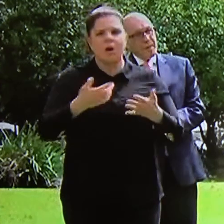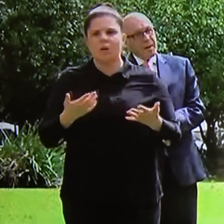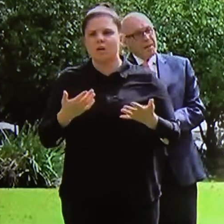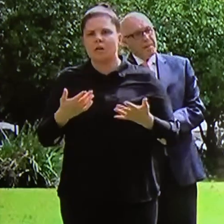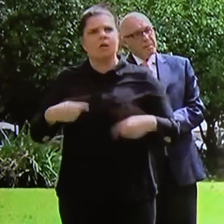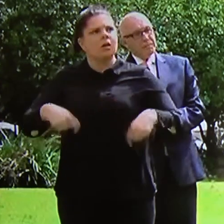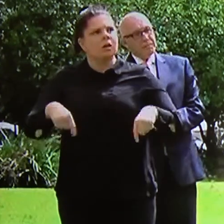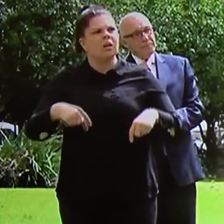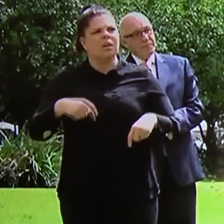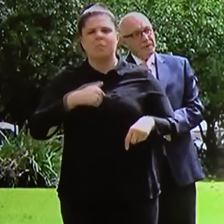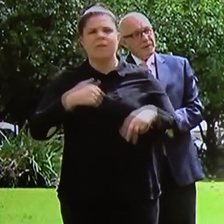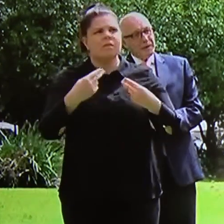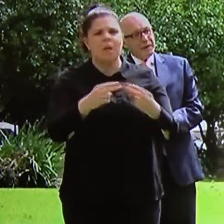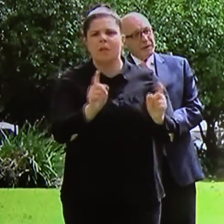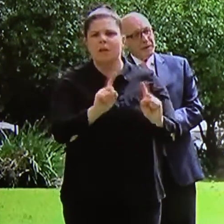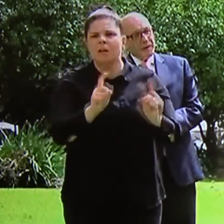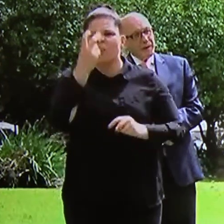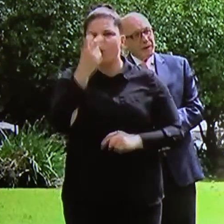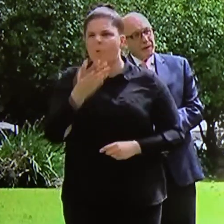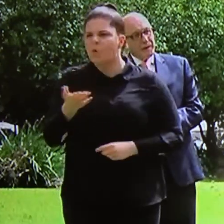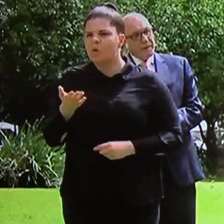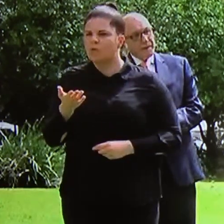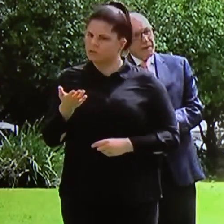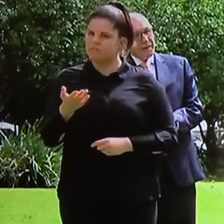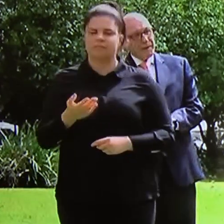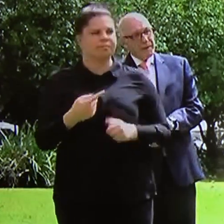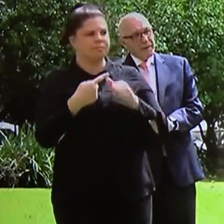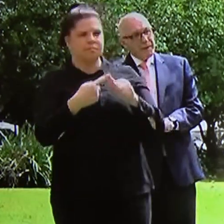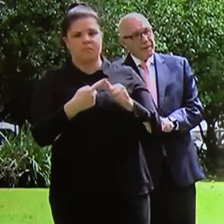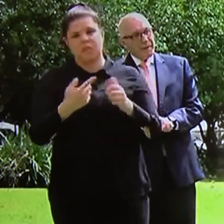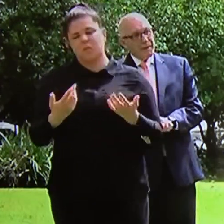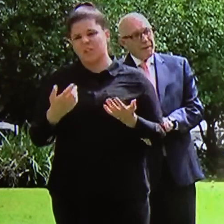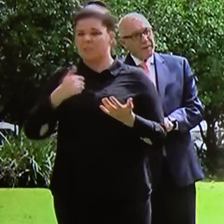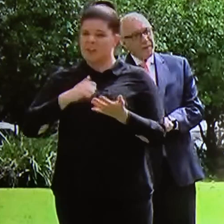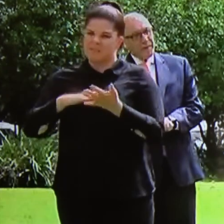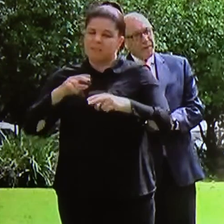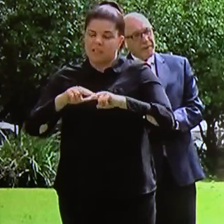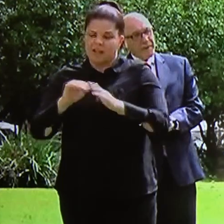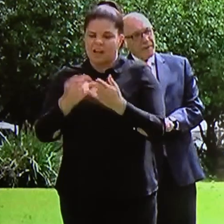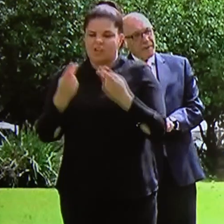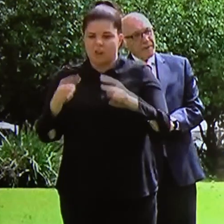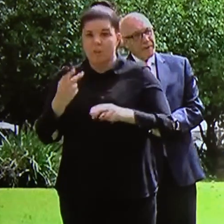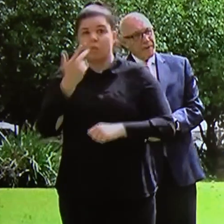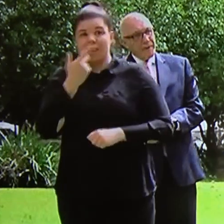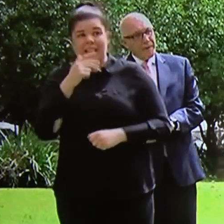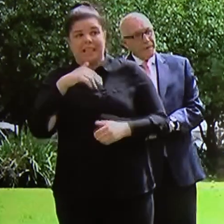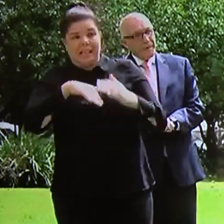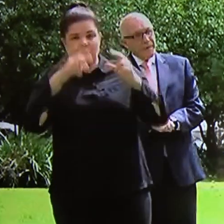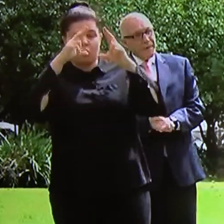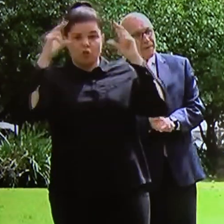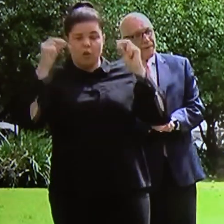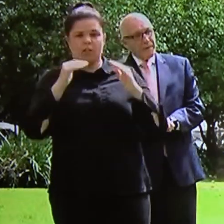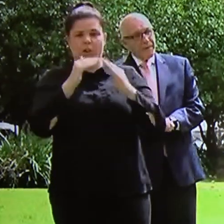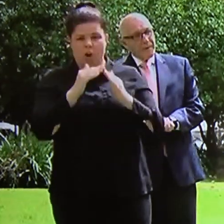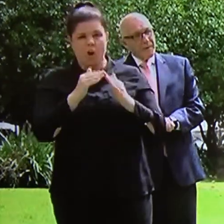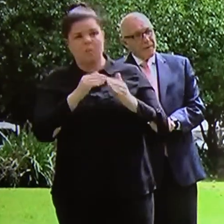are being nervous about this. I must say, if I had, I don't have my mum and dad anymore, but if they were in an aged care facility and it was in